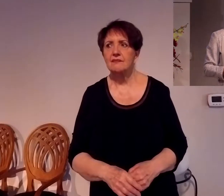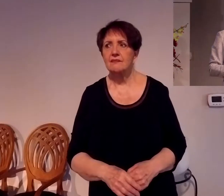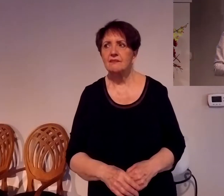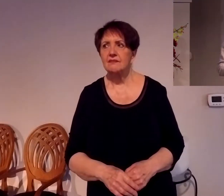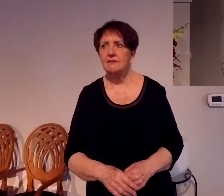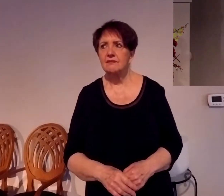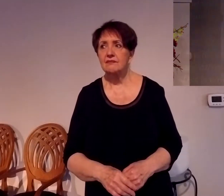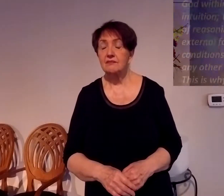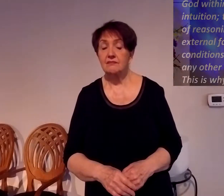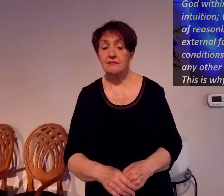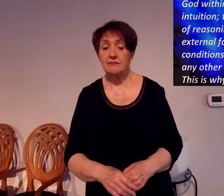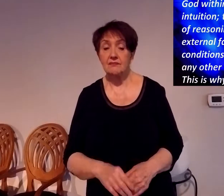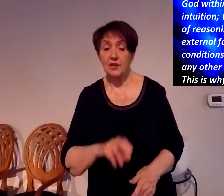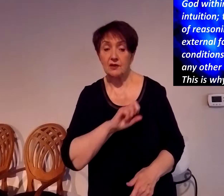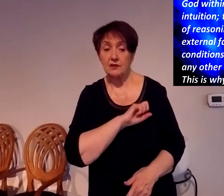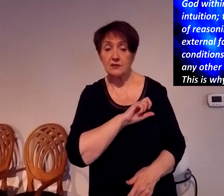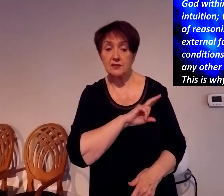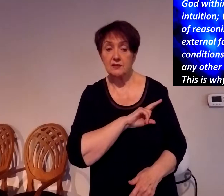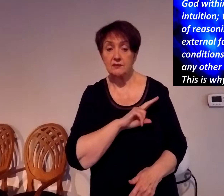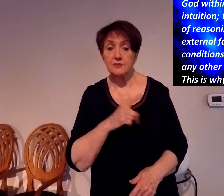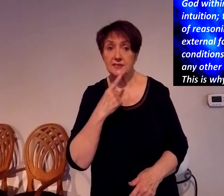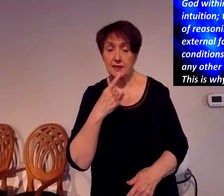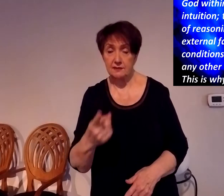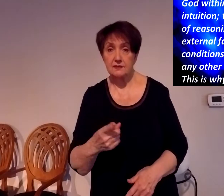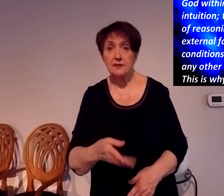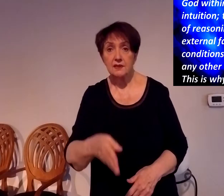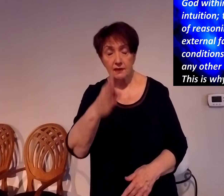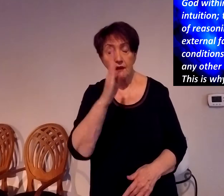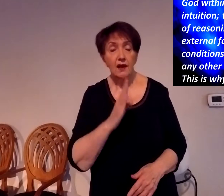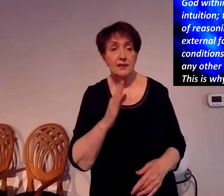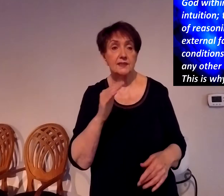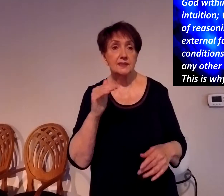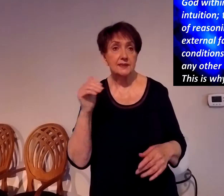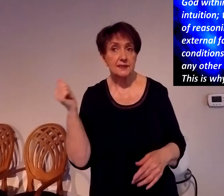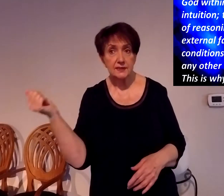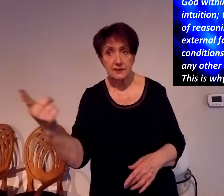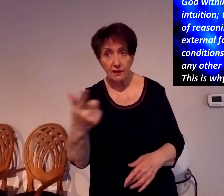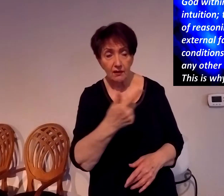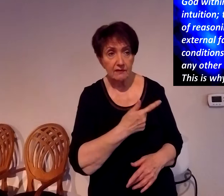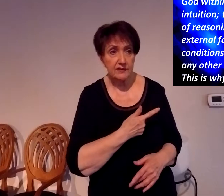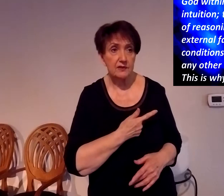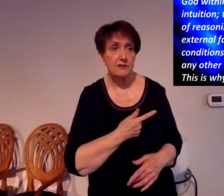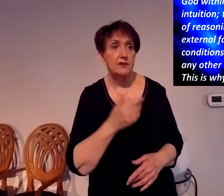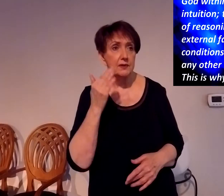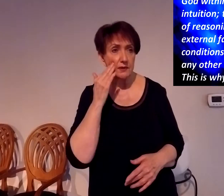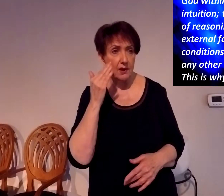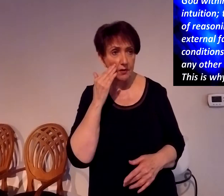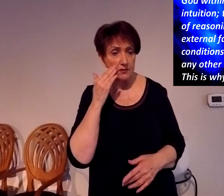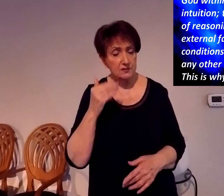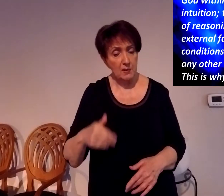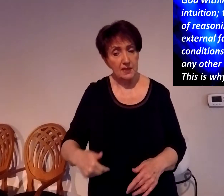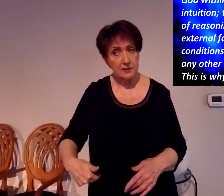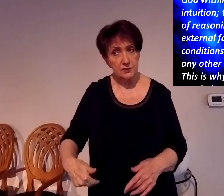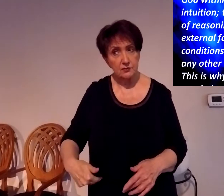He tells us that God within you knows by pure